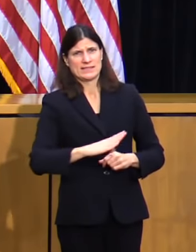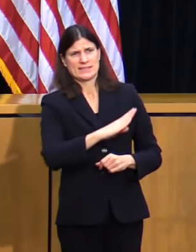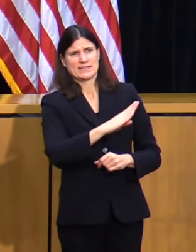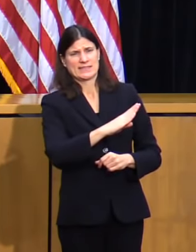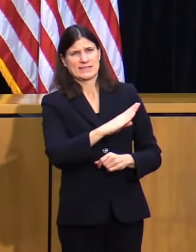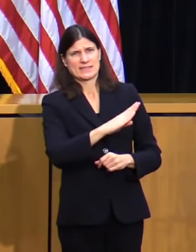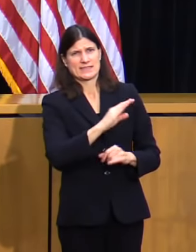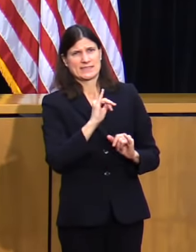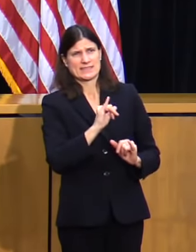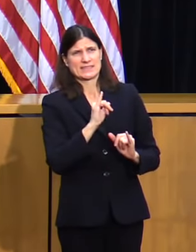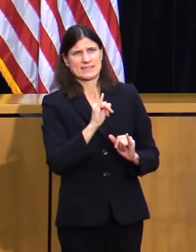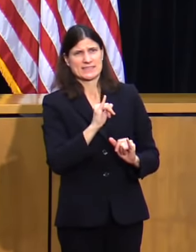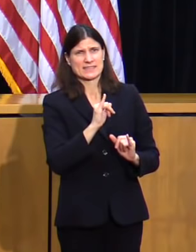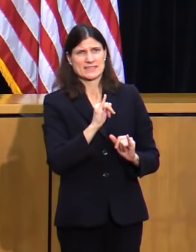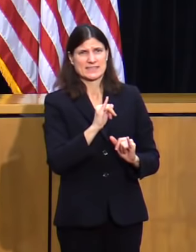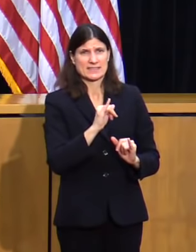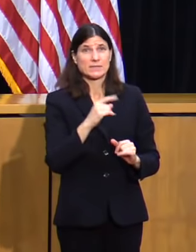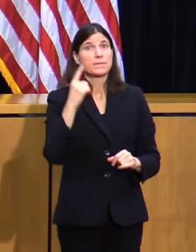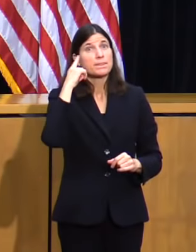and troubling.